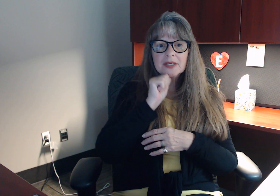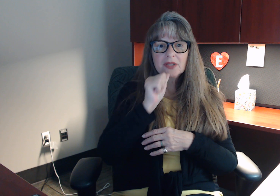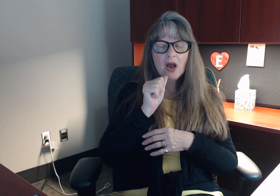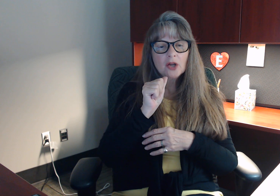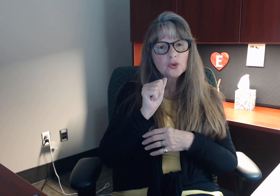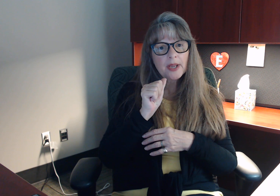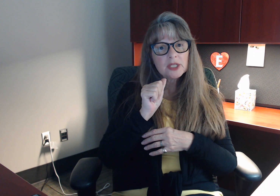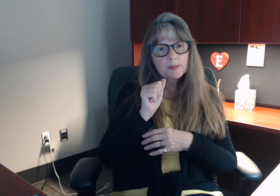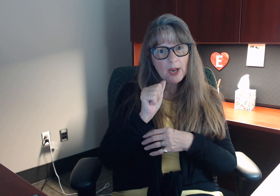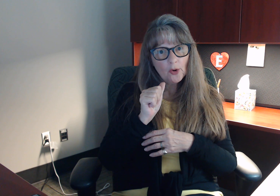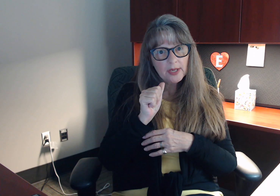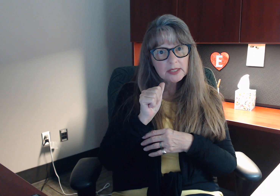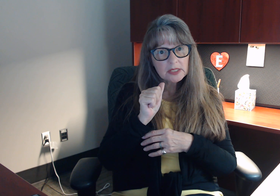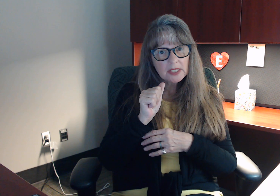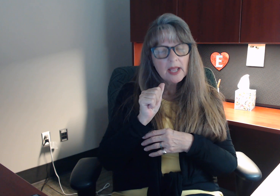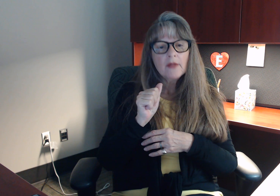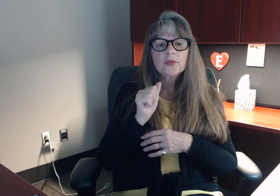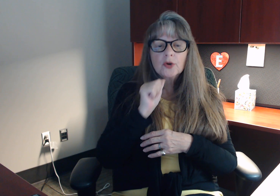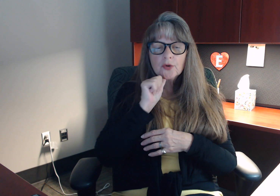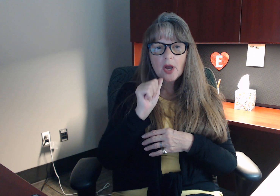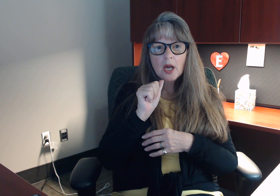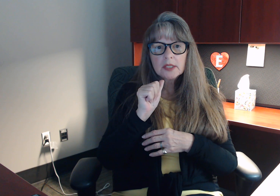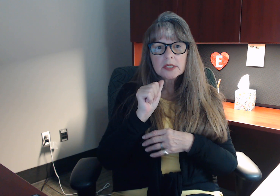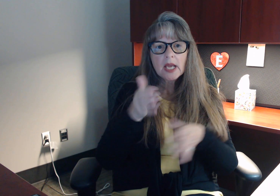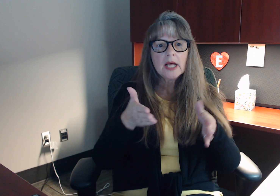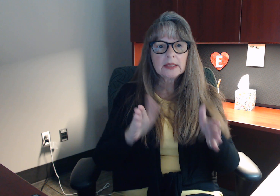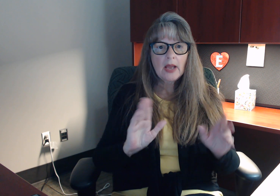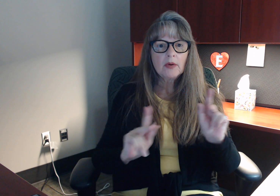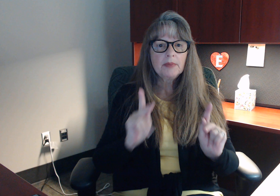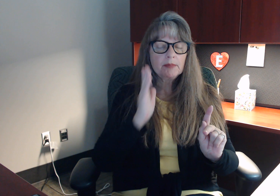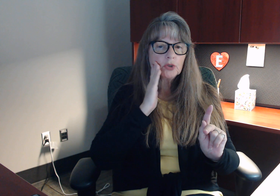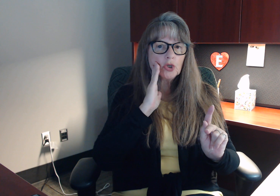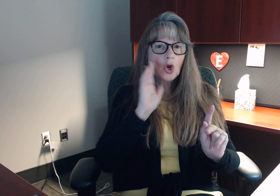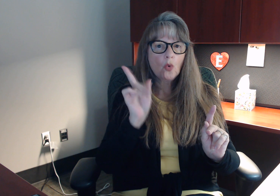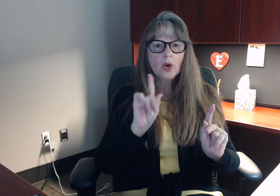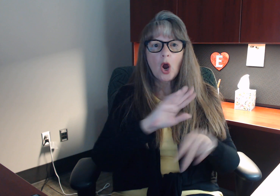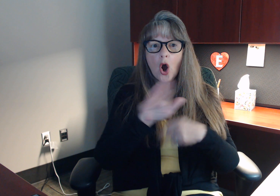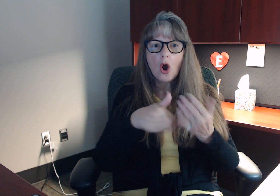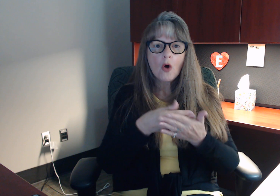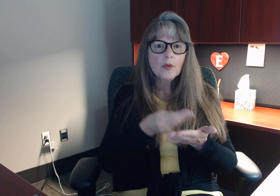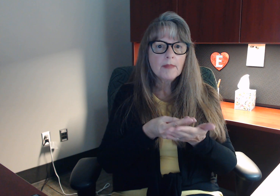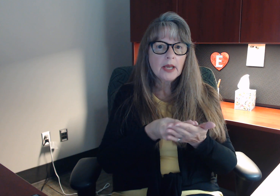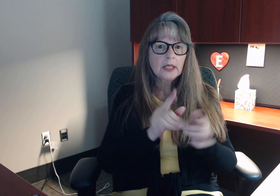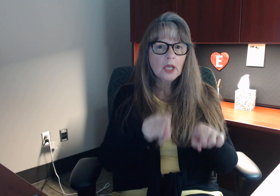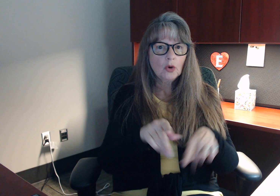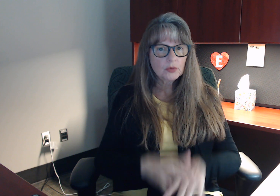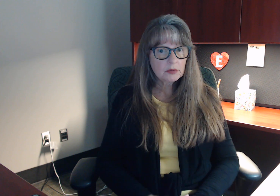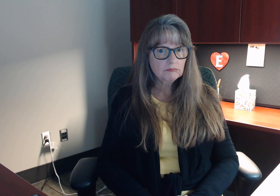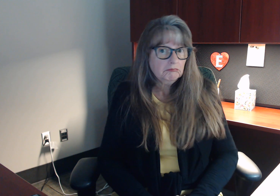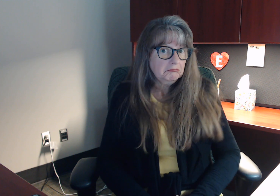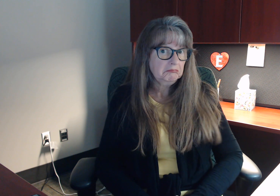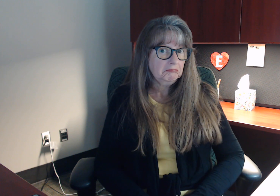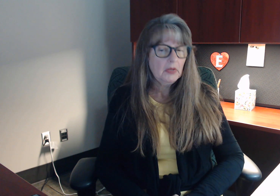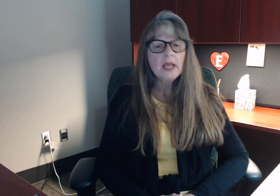not transparent, they're not allowing people to know where all the money goes. So